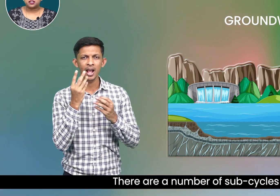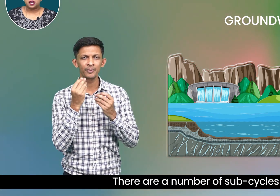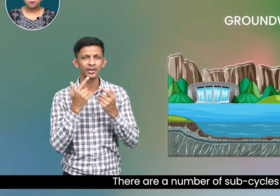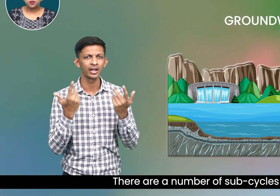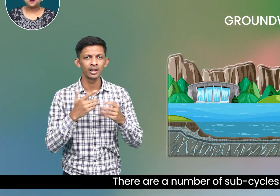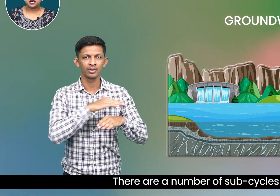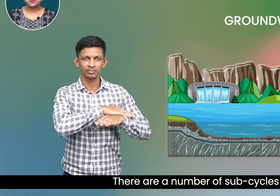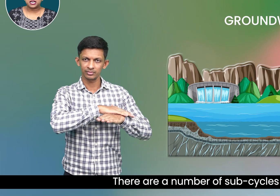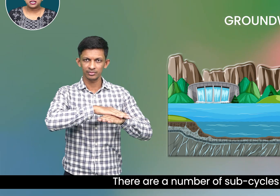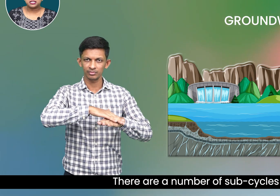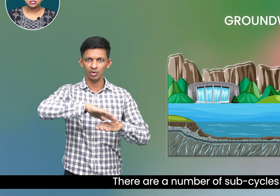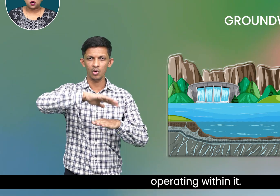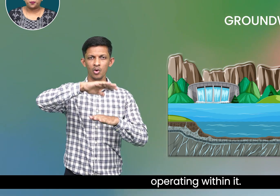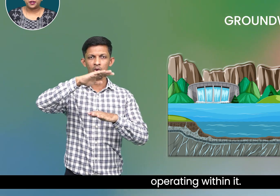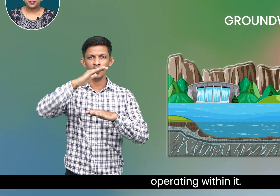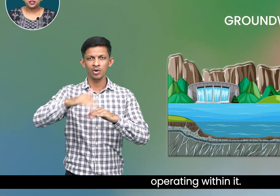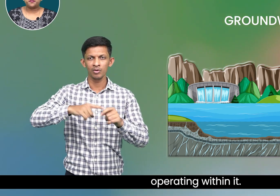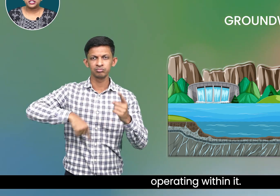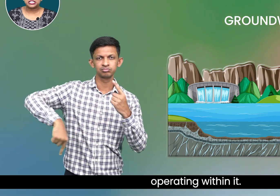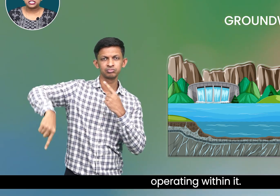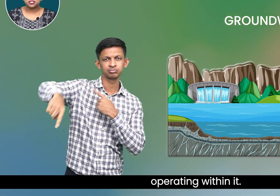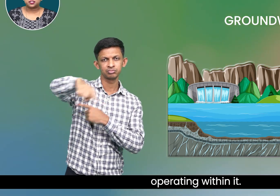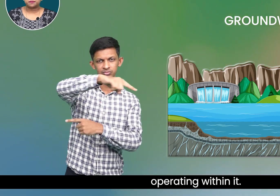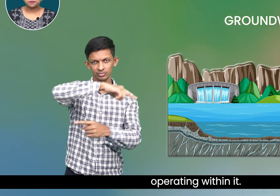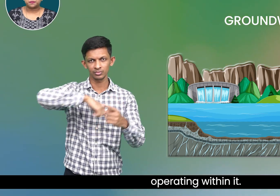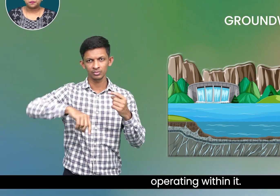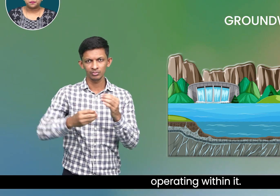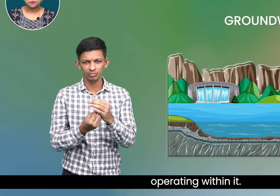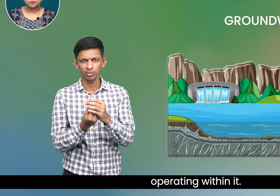There are a number of subcycles operating within it.